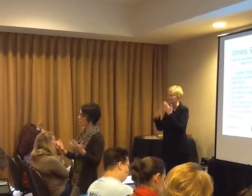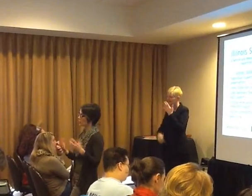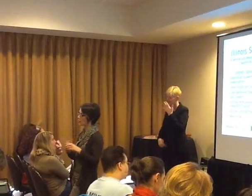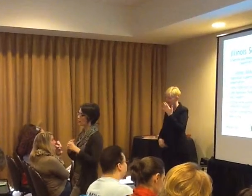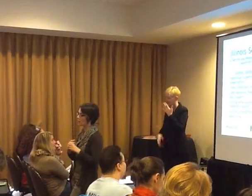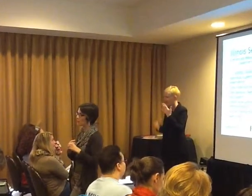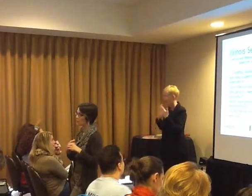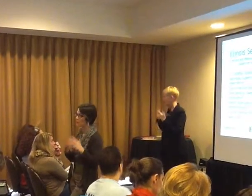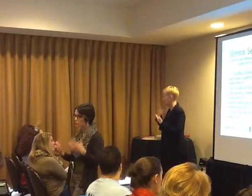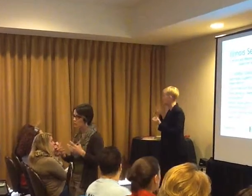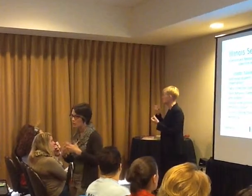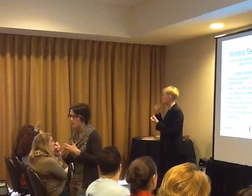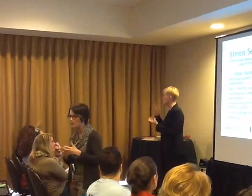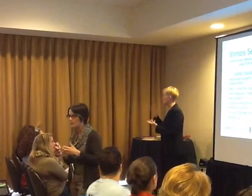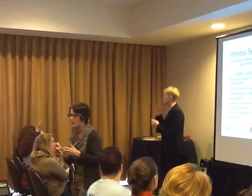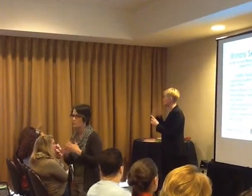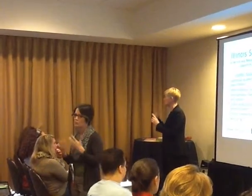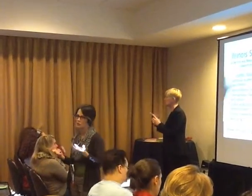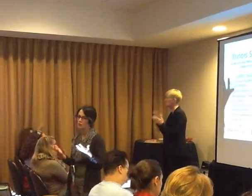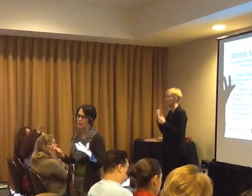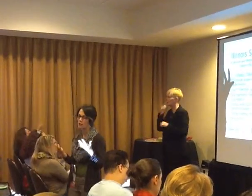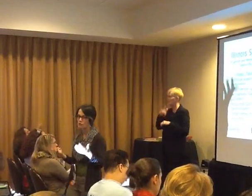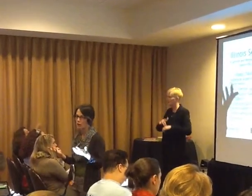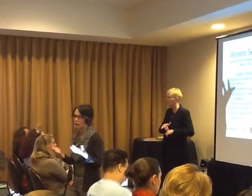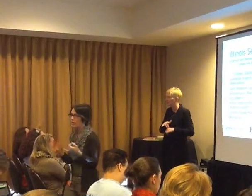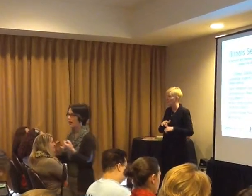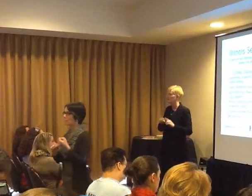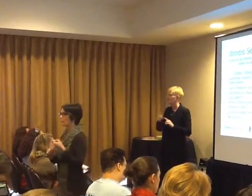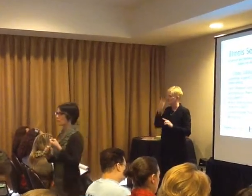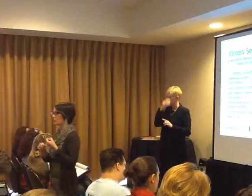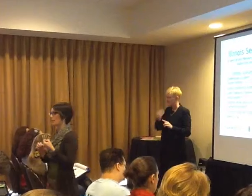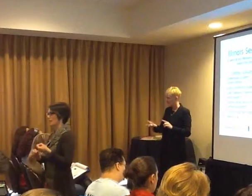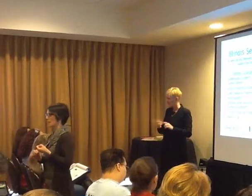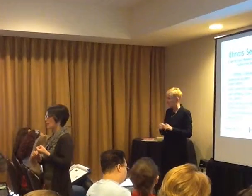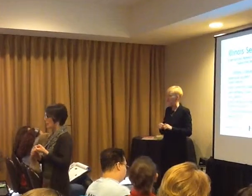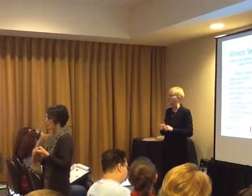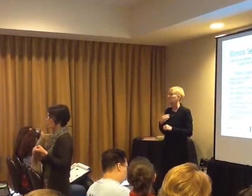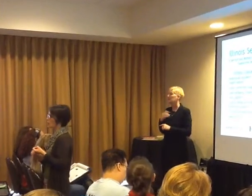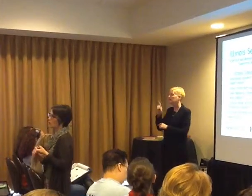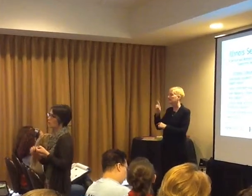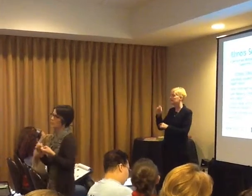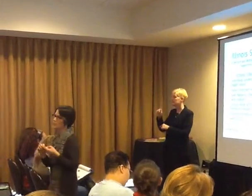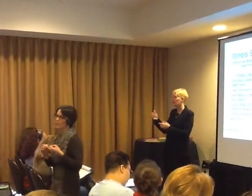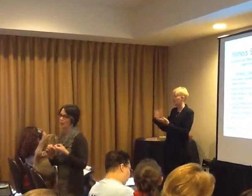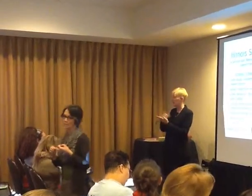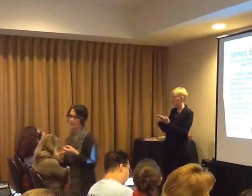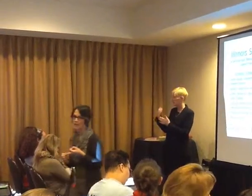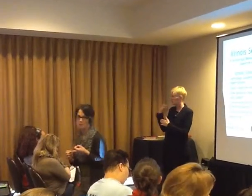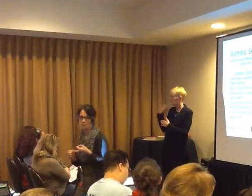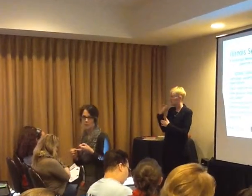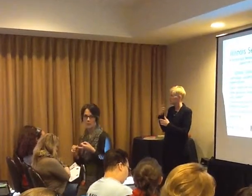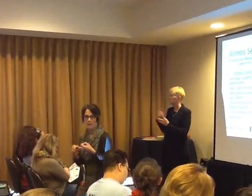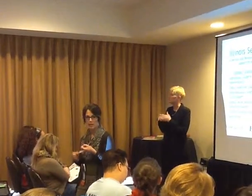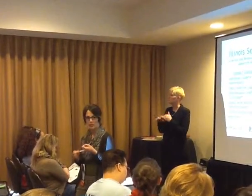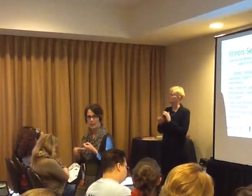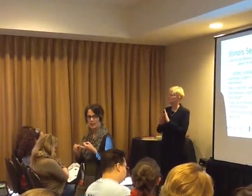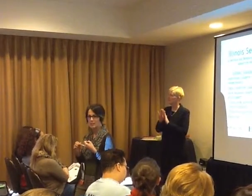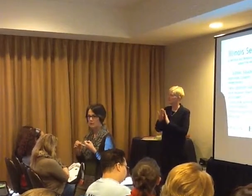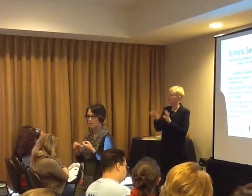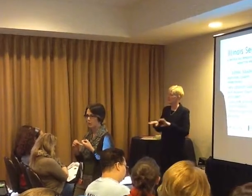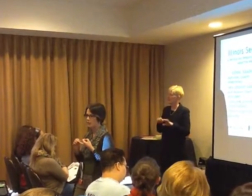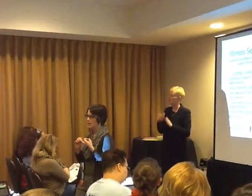much to talk about that I don't want to spend too much time about that, but just so that you know, we do like data collection coaching. We come in and help develop